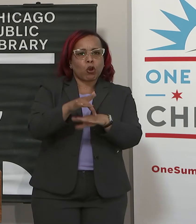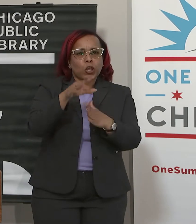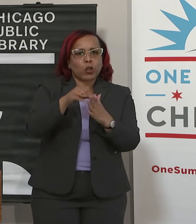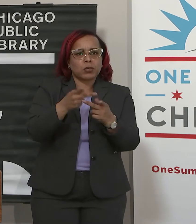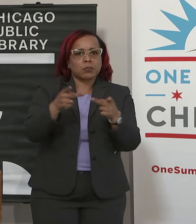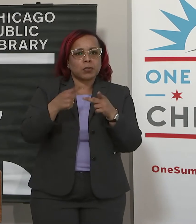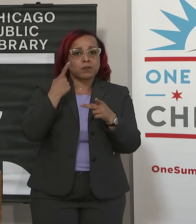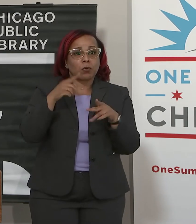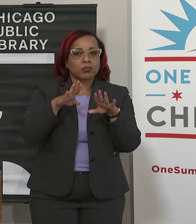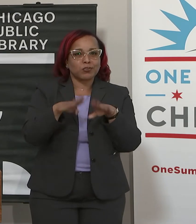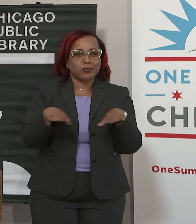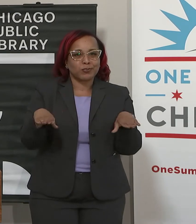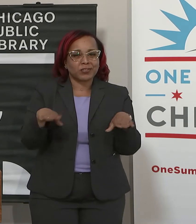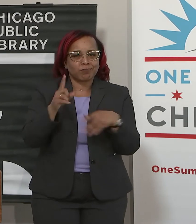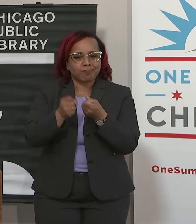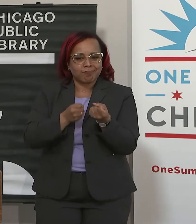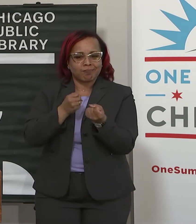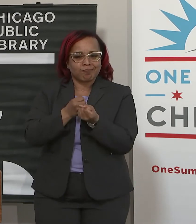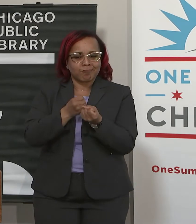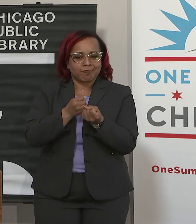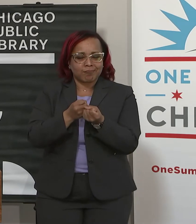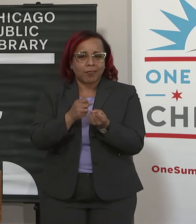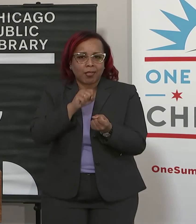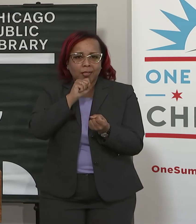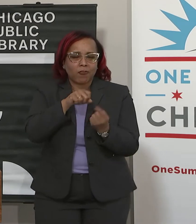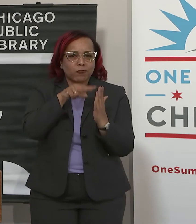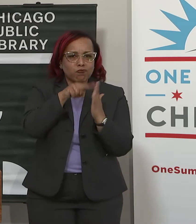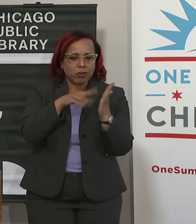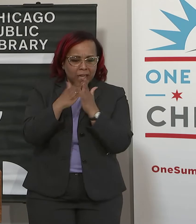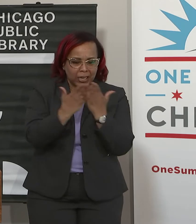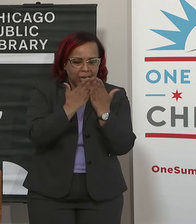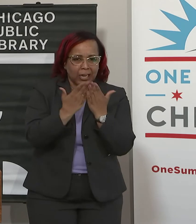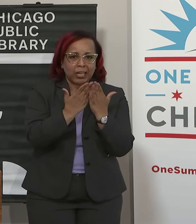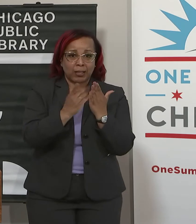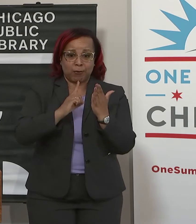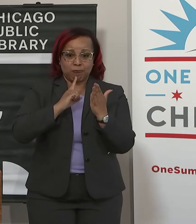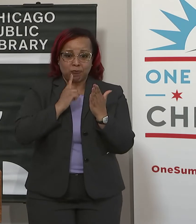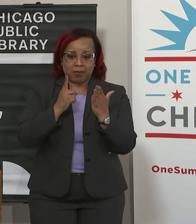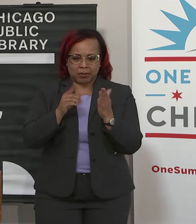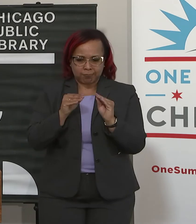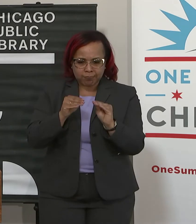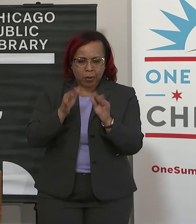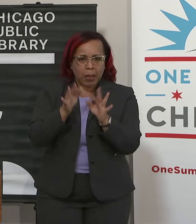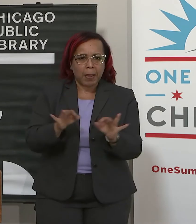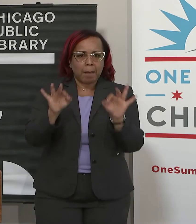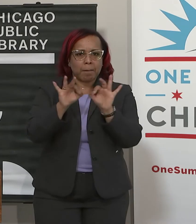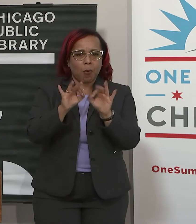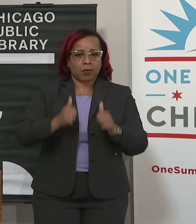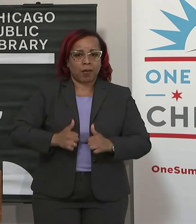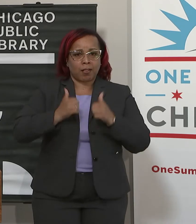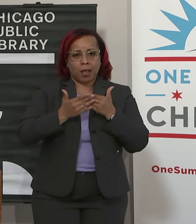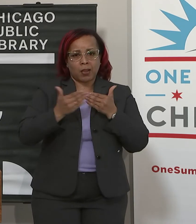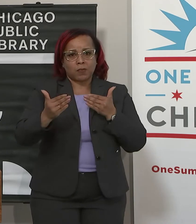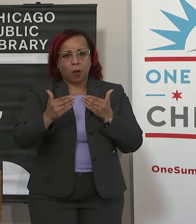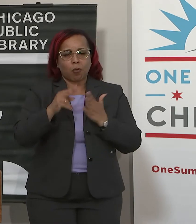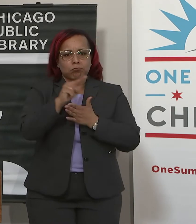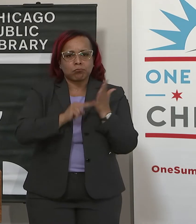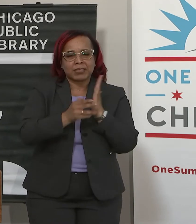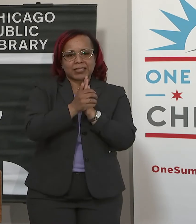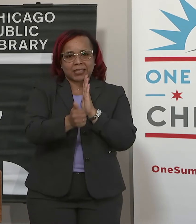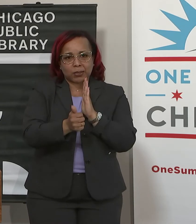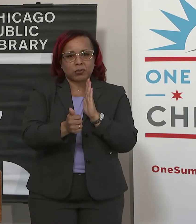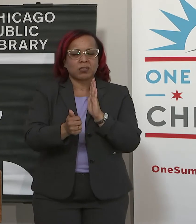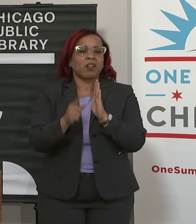for children to foster a love of reading and build those important lifelong literacy skills, which